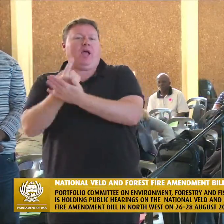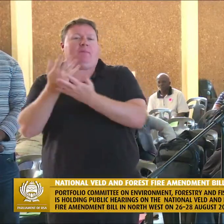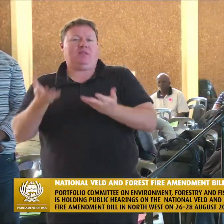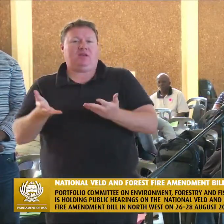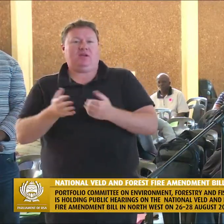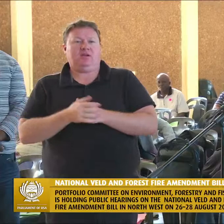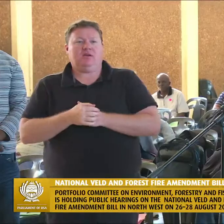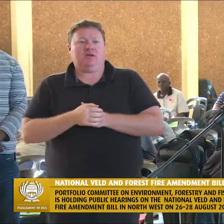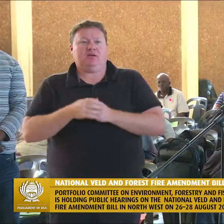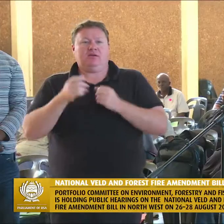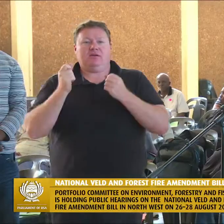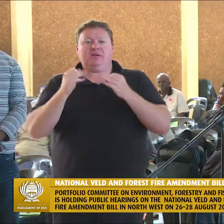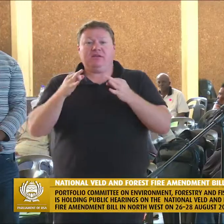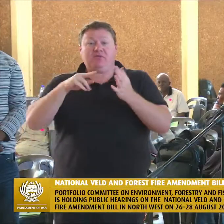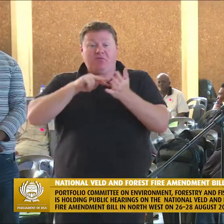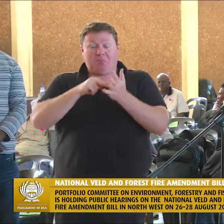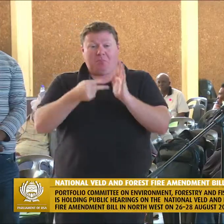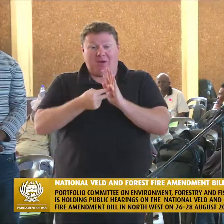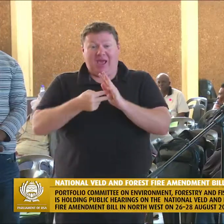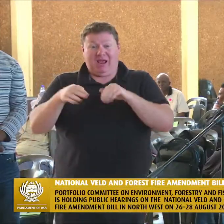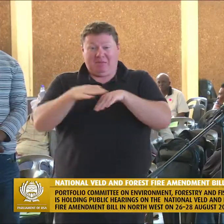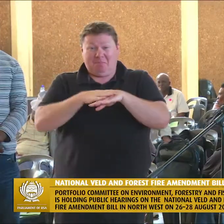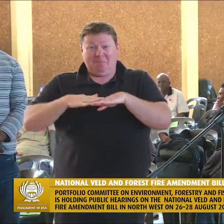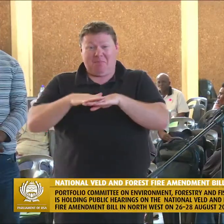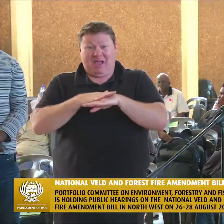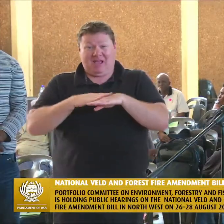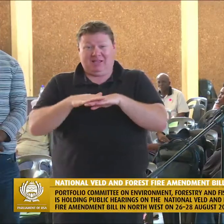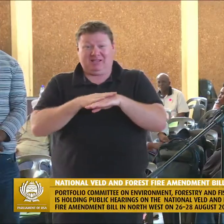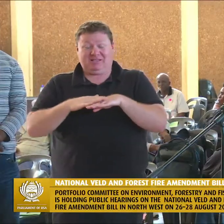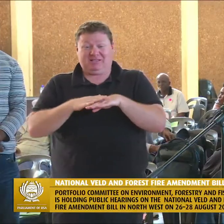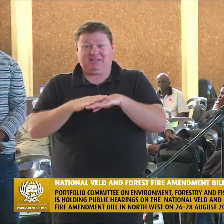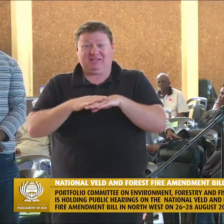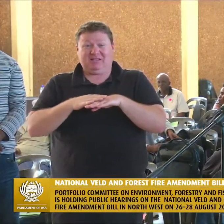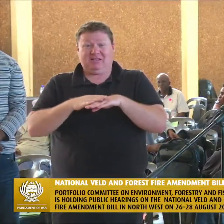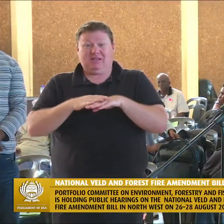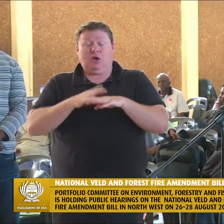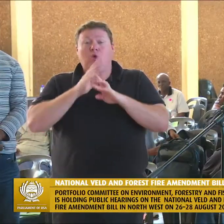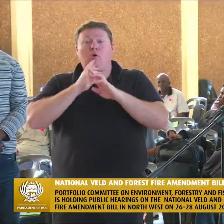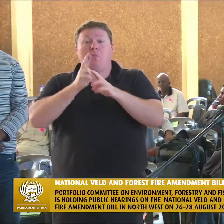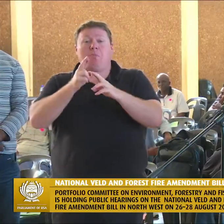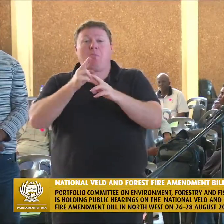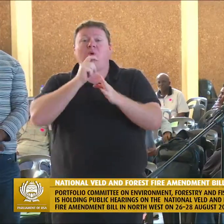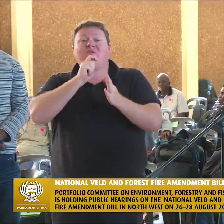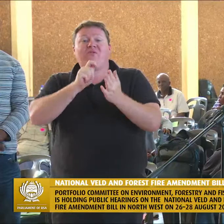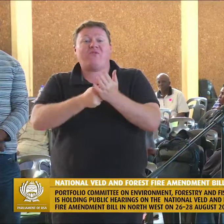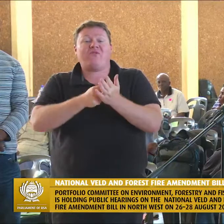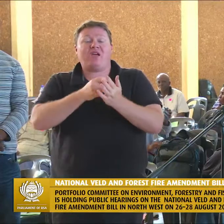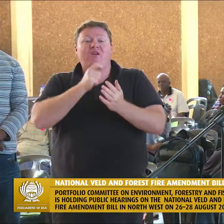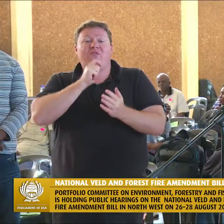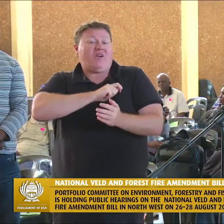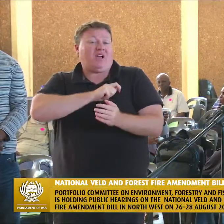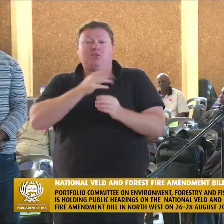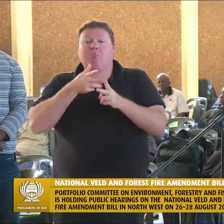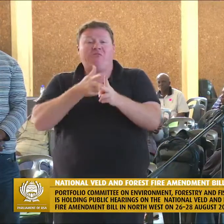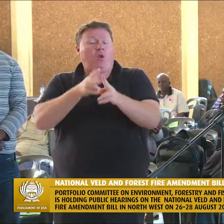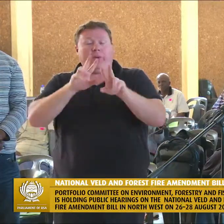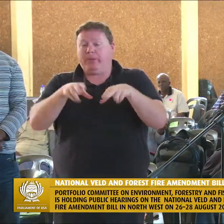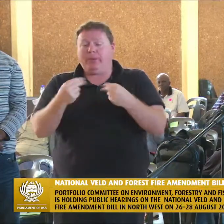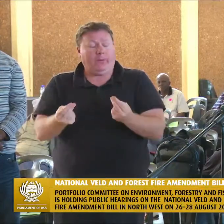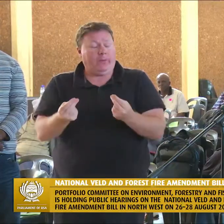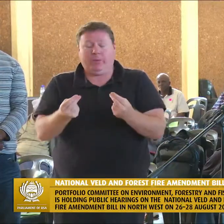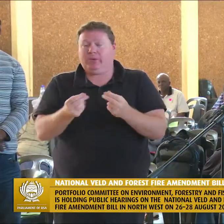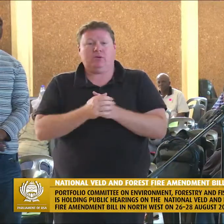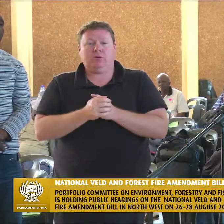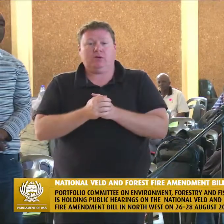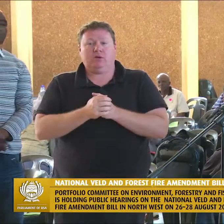going to be basing your planning on the basis of non-factual reporting or non-factual incident reporting it would